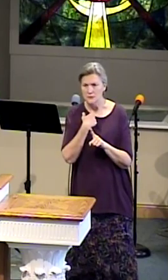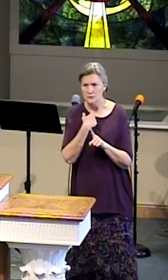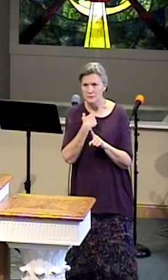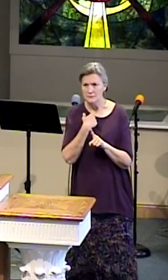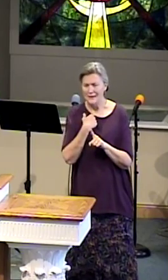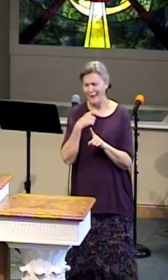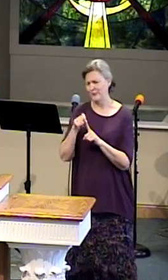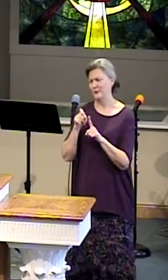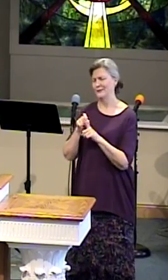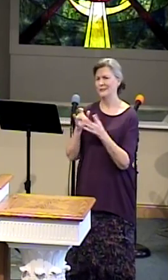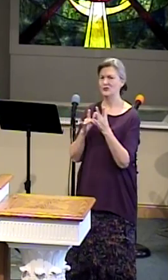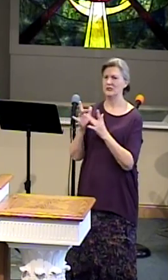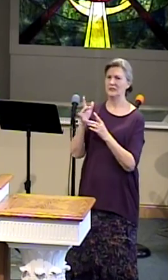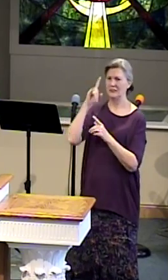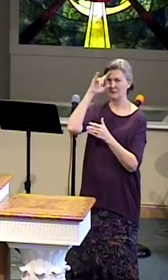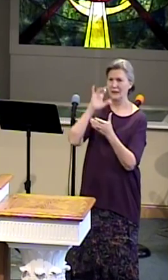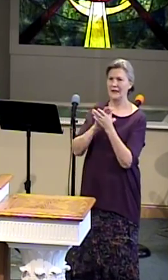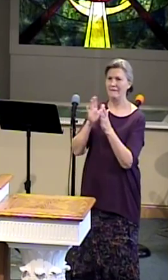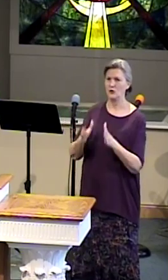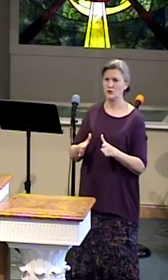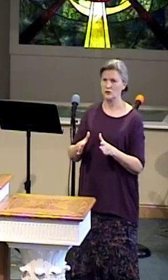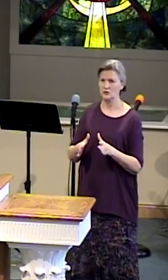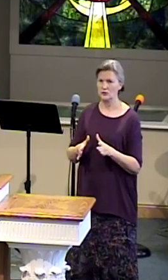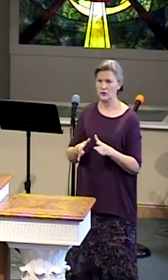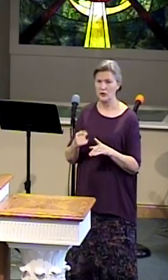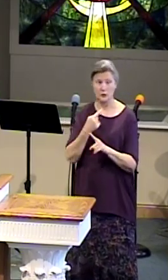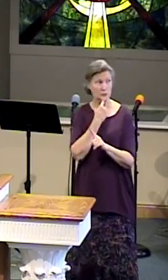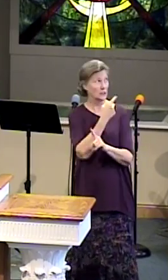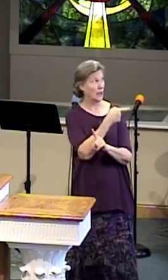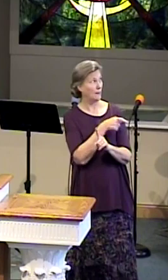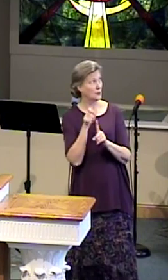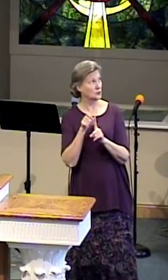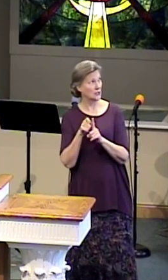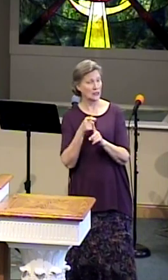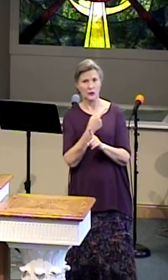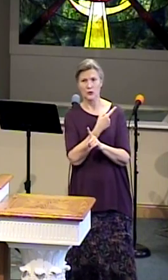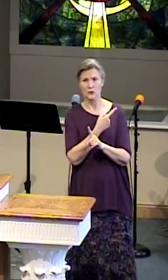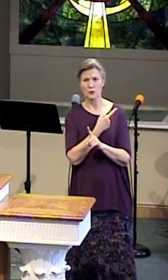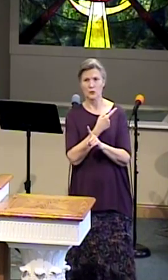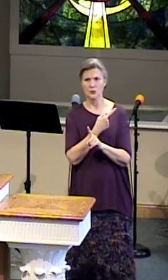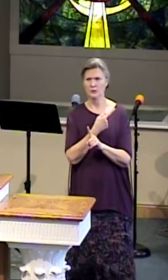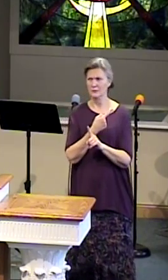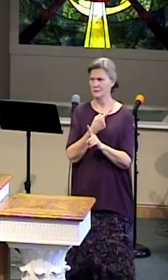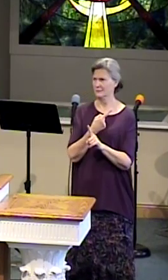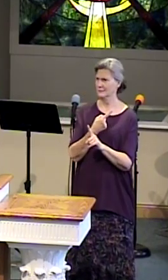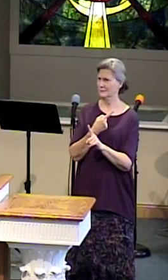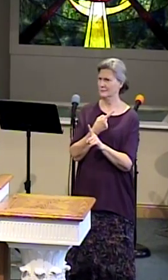Jesus believers, and you say I'm persecuting, talk about a oneness.